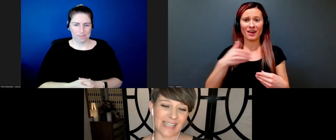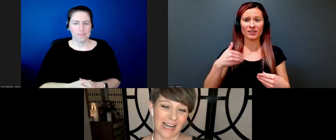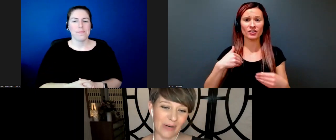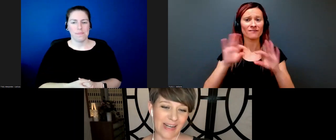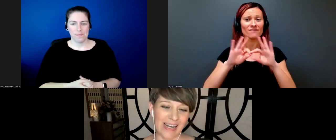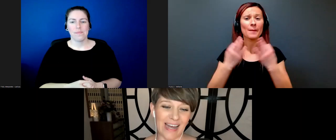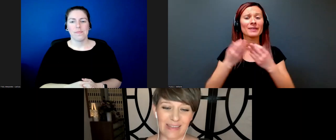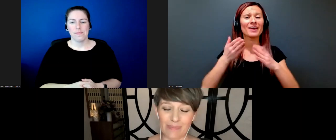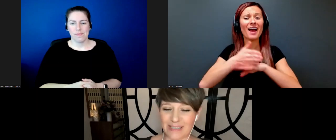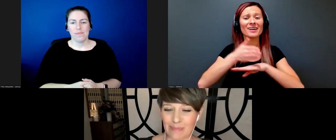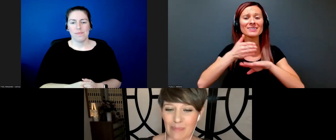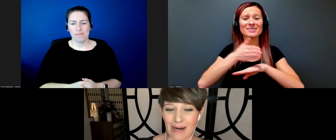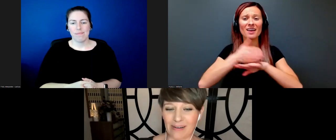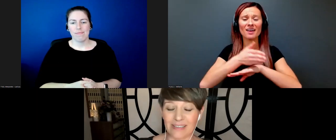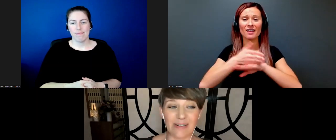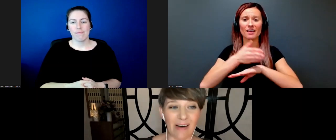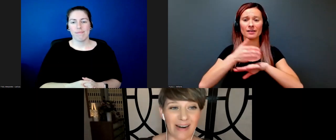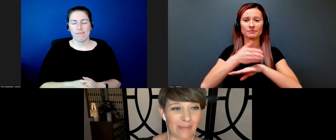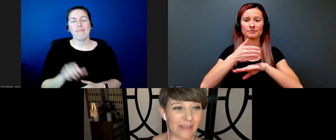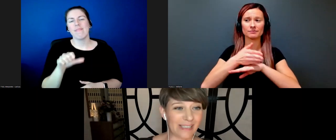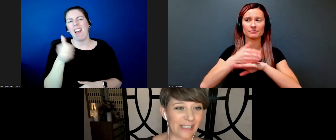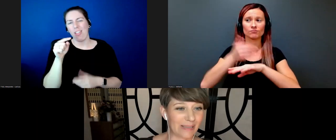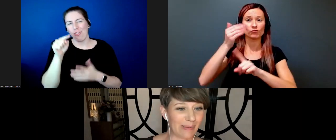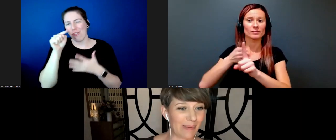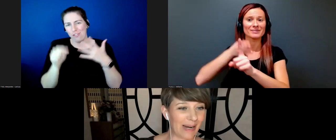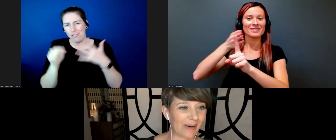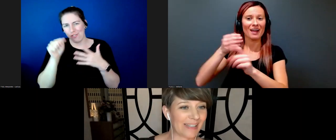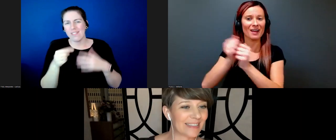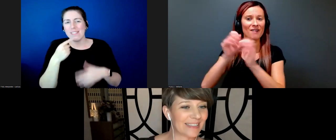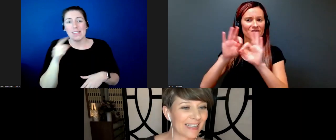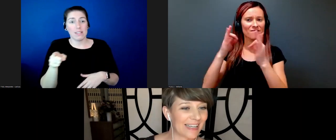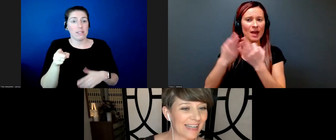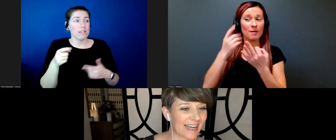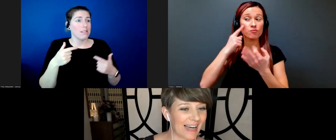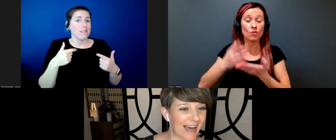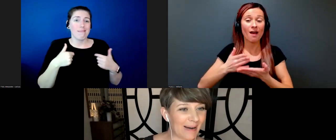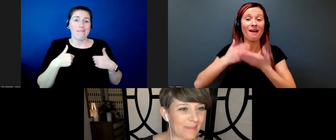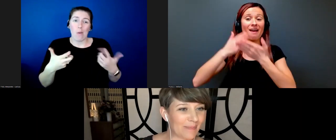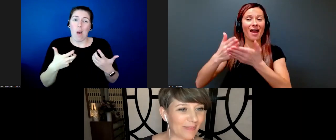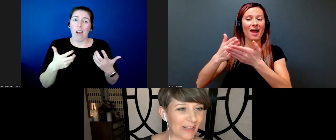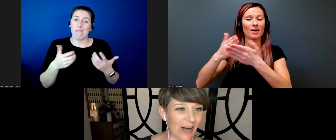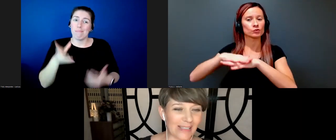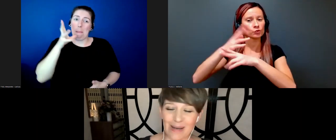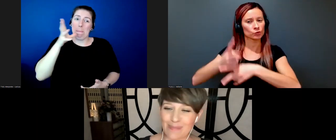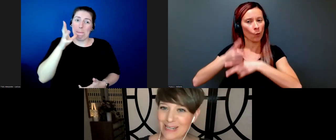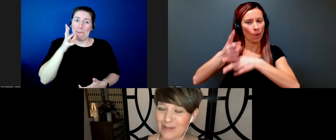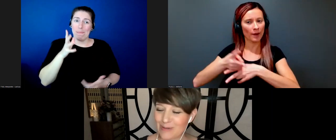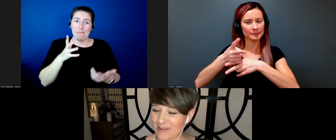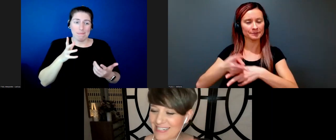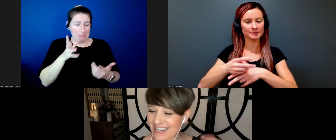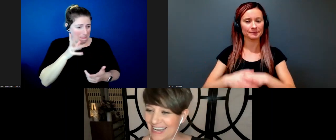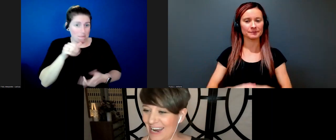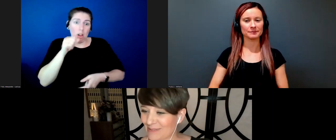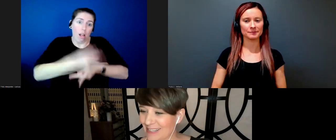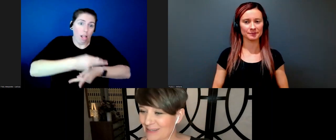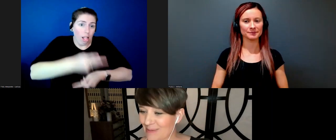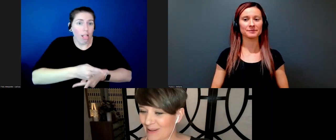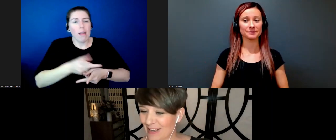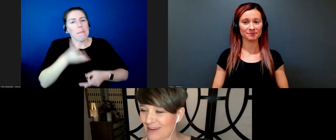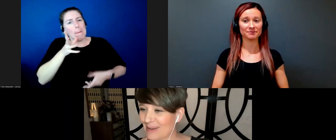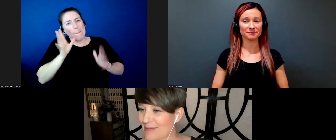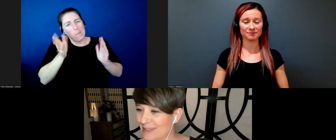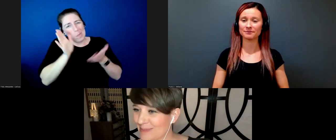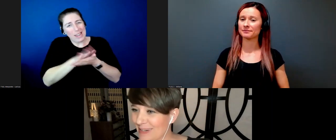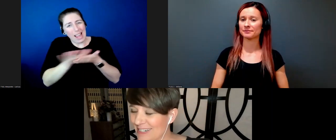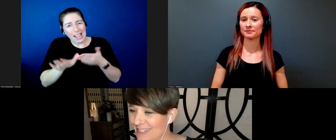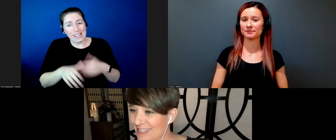And just echoing again the piece about parents not able to just be parents. Lots coming in through the Menti. I can't read them all